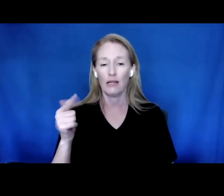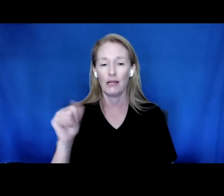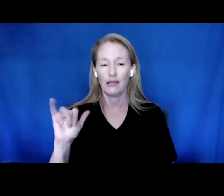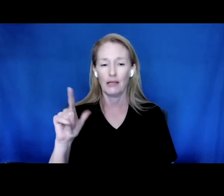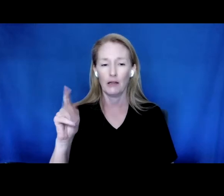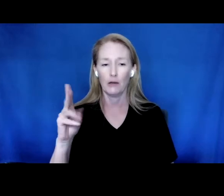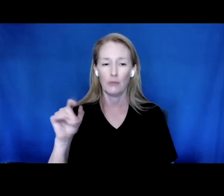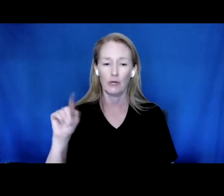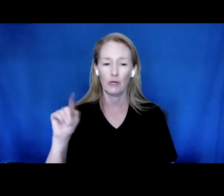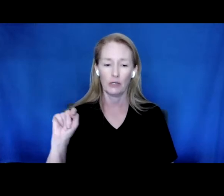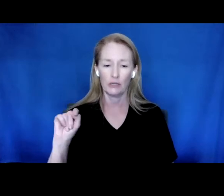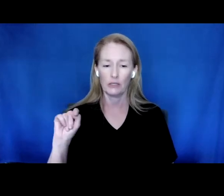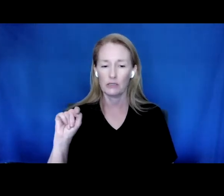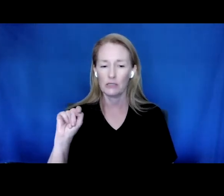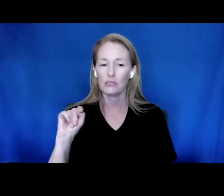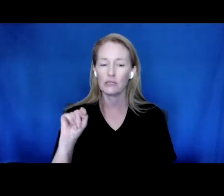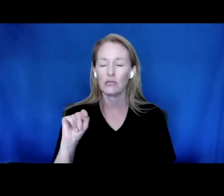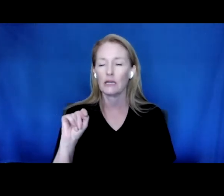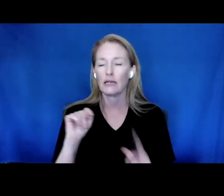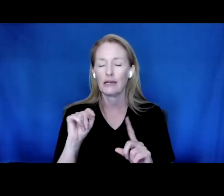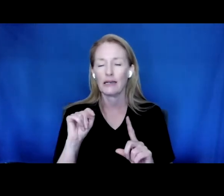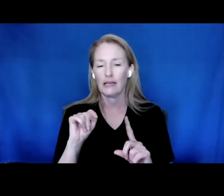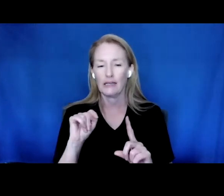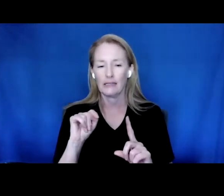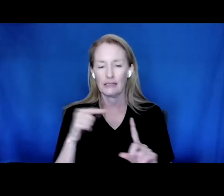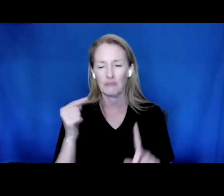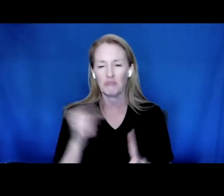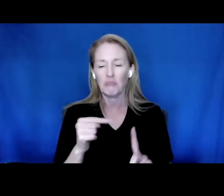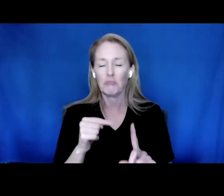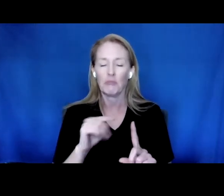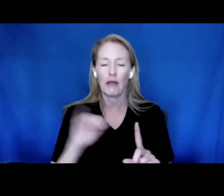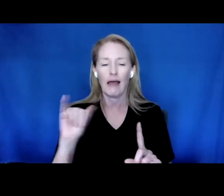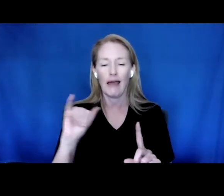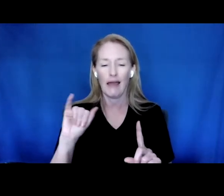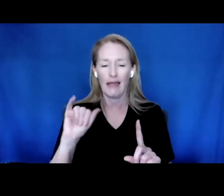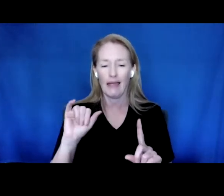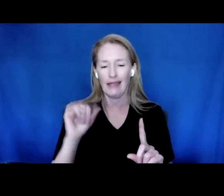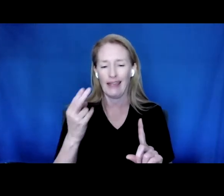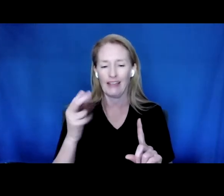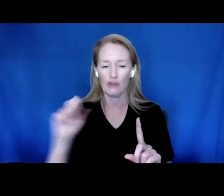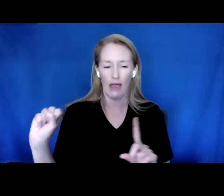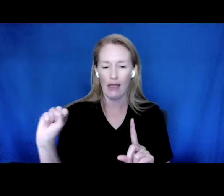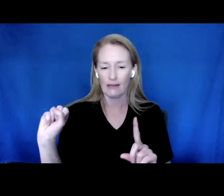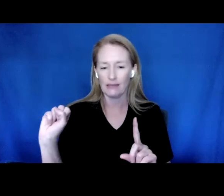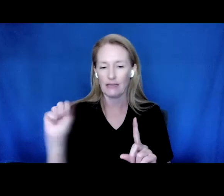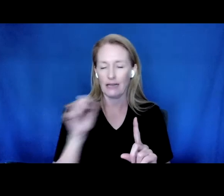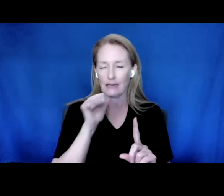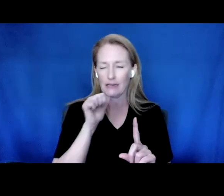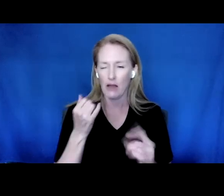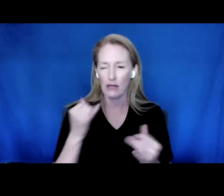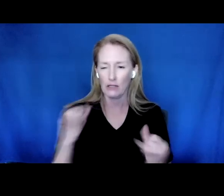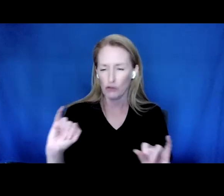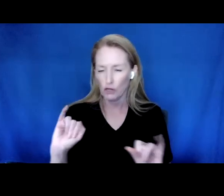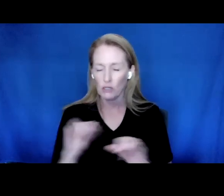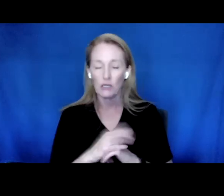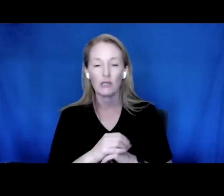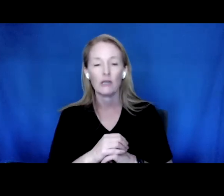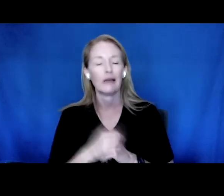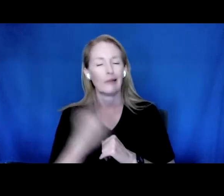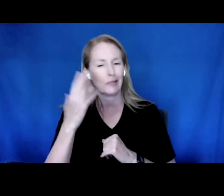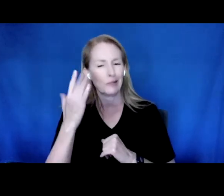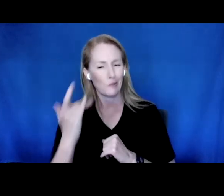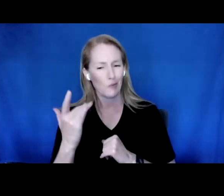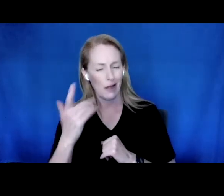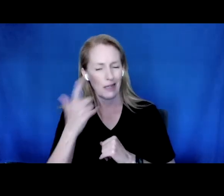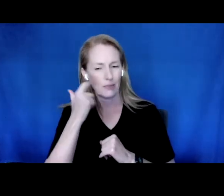have IHS as uninsured. And that's my understanding of that, Carol. It may be because IHS is considered a